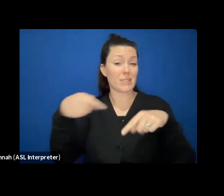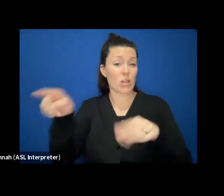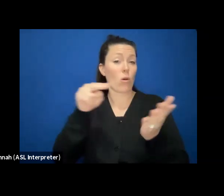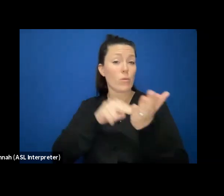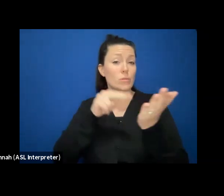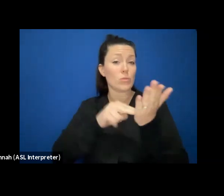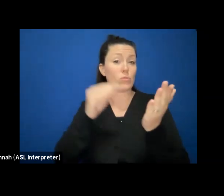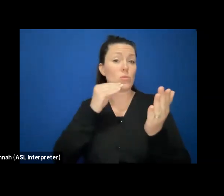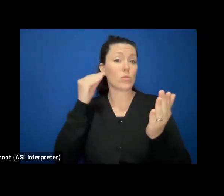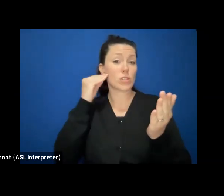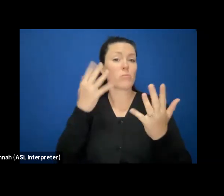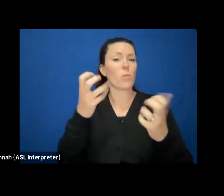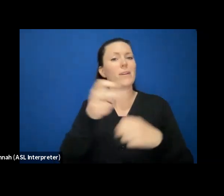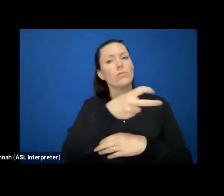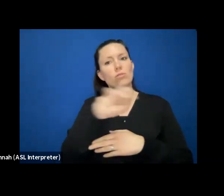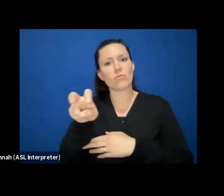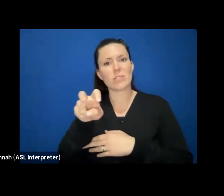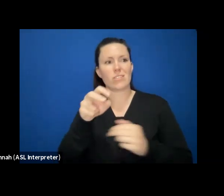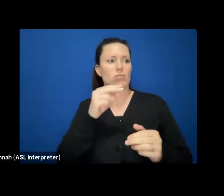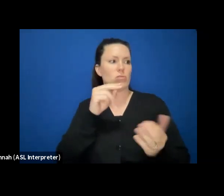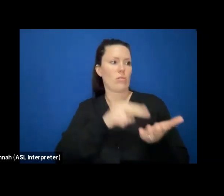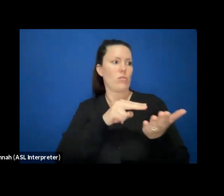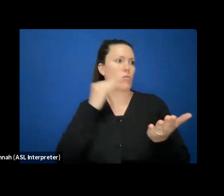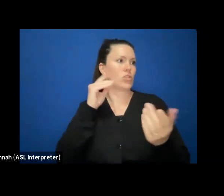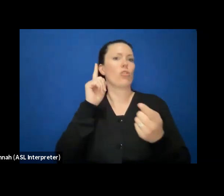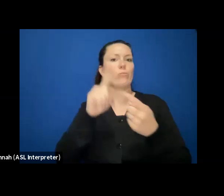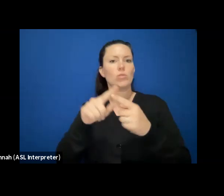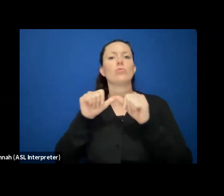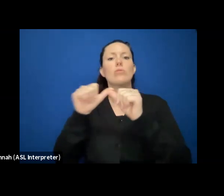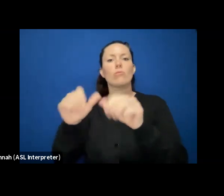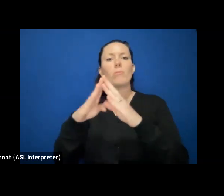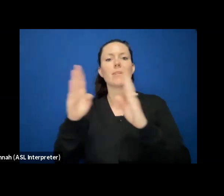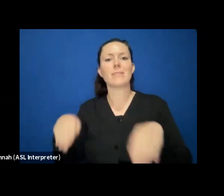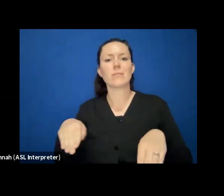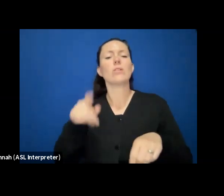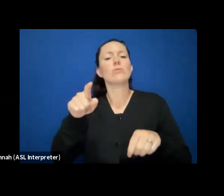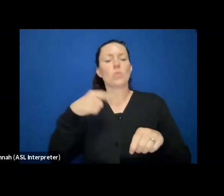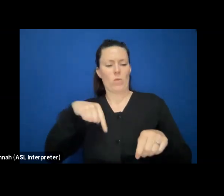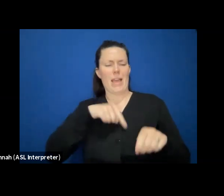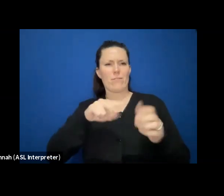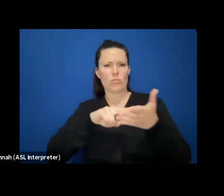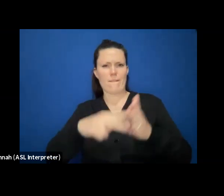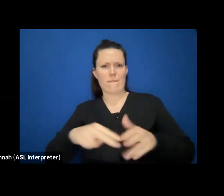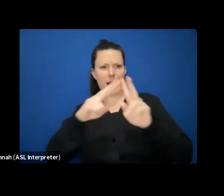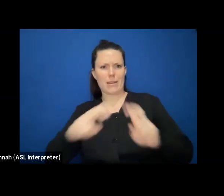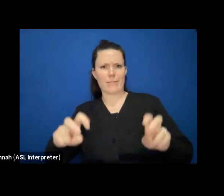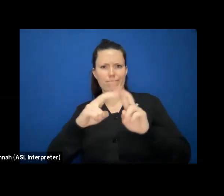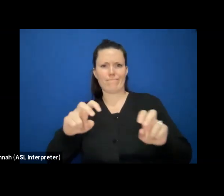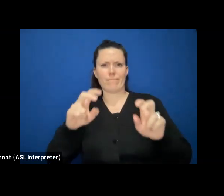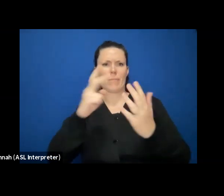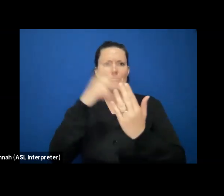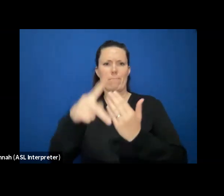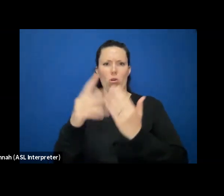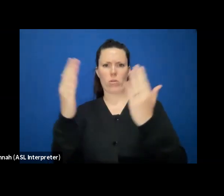permanent housing. So it's really identifying, how can we bring two programs together